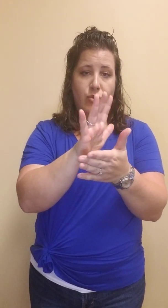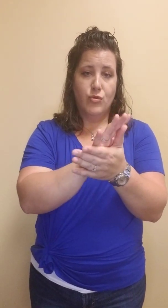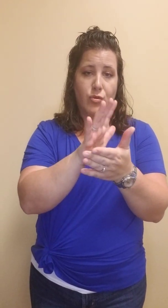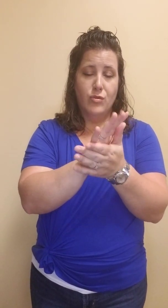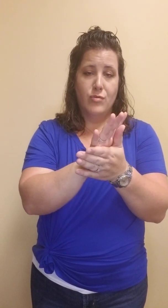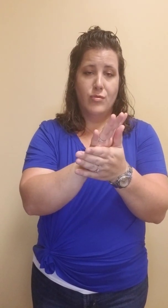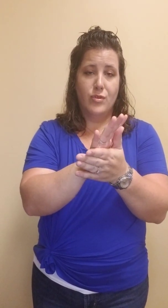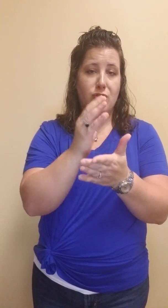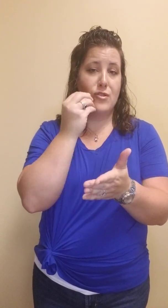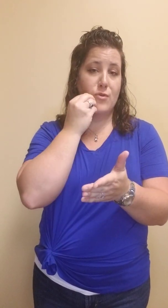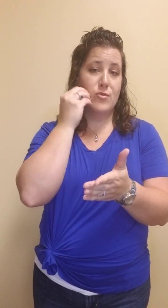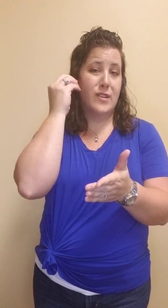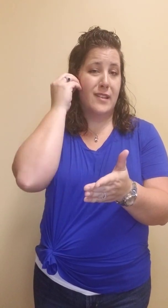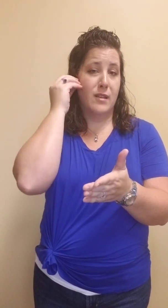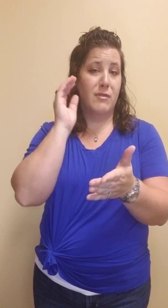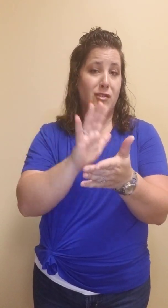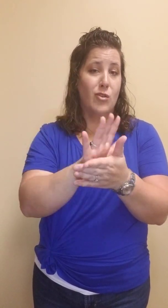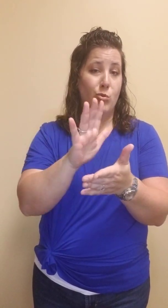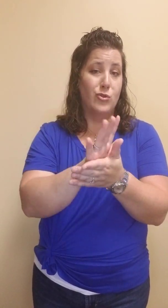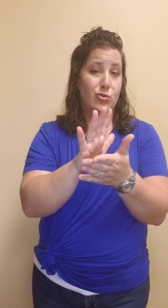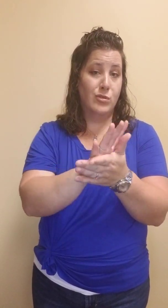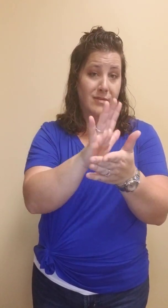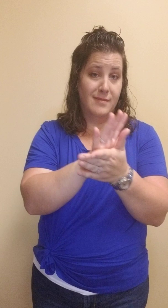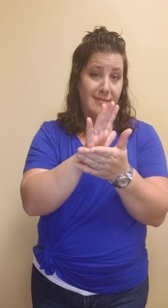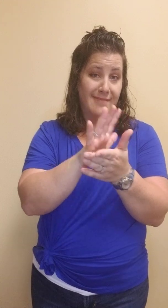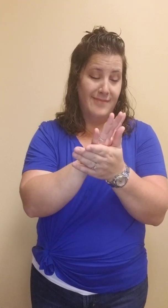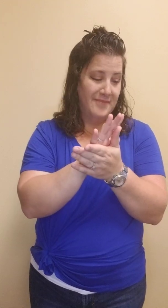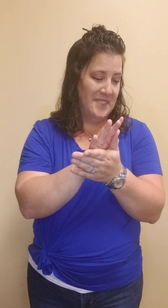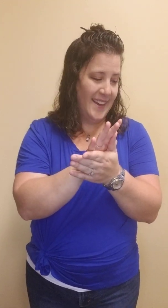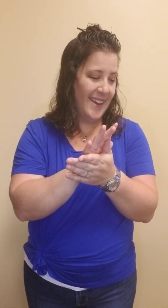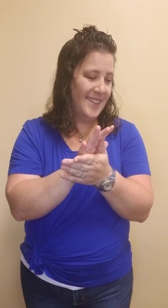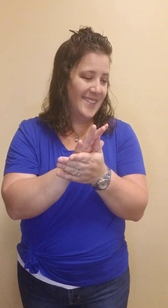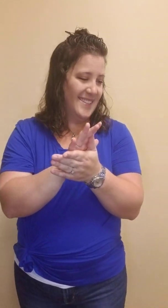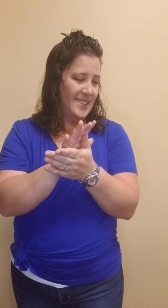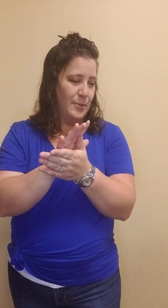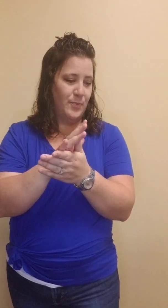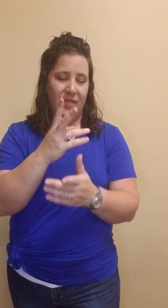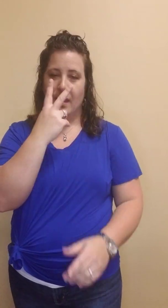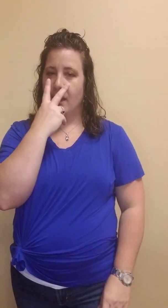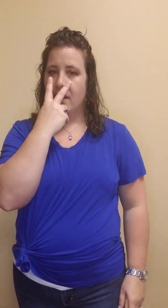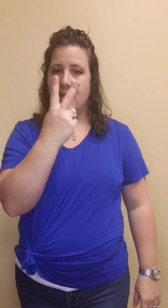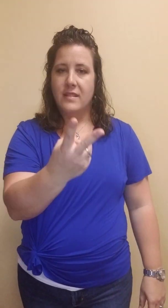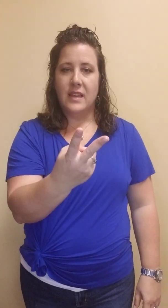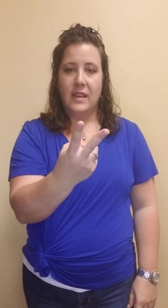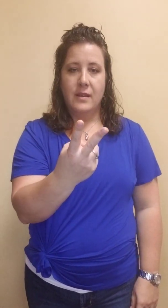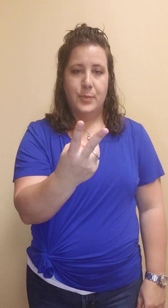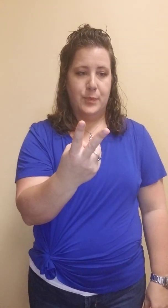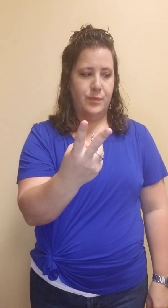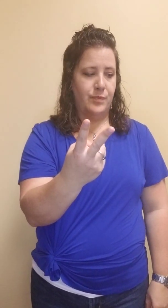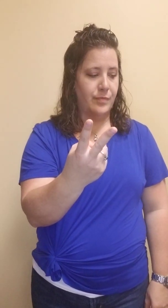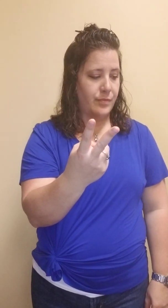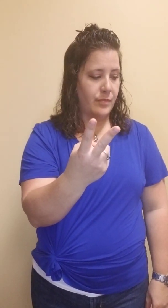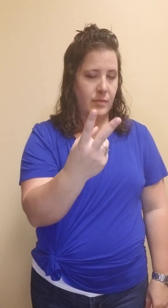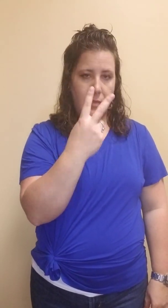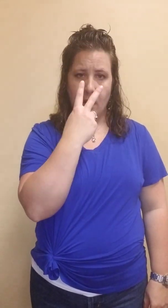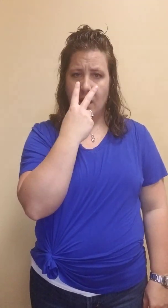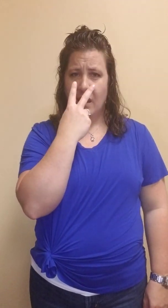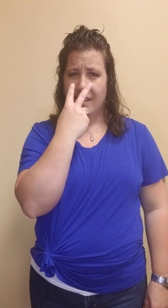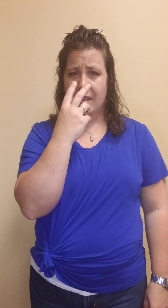school. So some of us homeschool. Okay. See. And this is